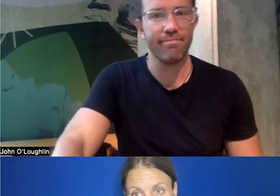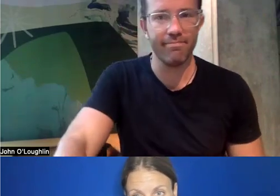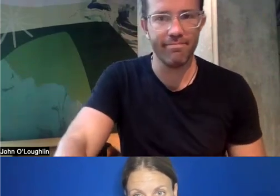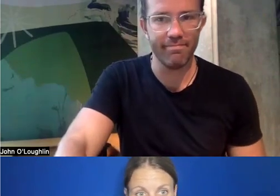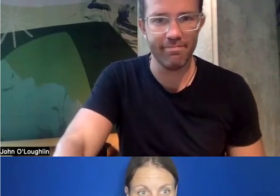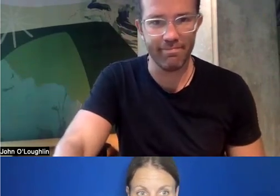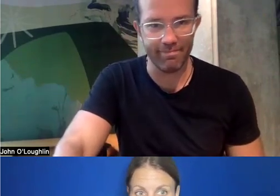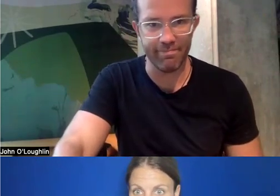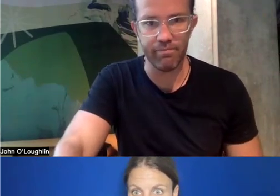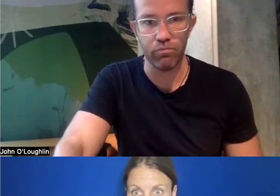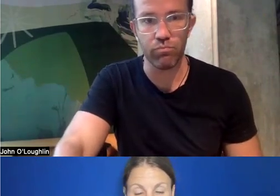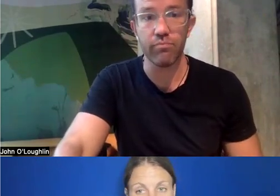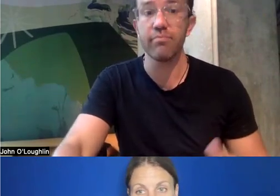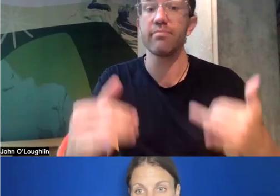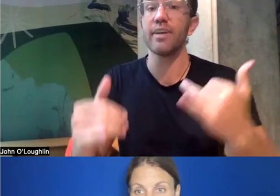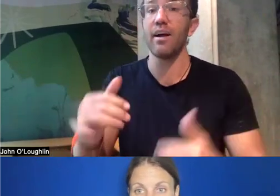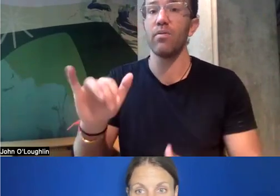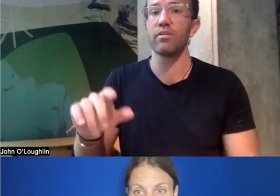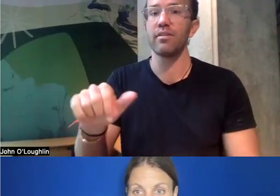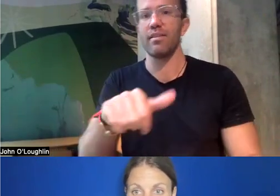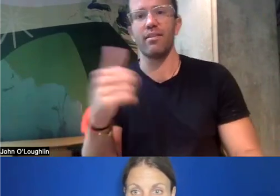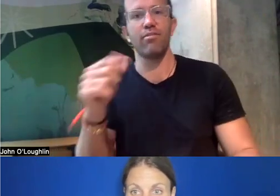not, of course, you can't.